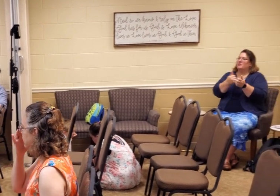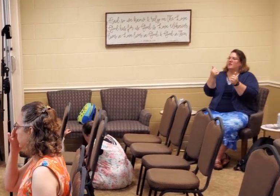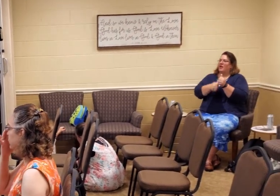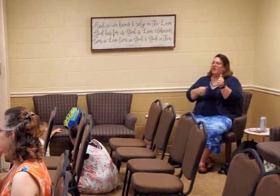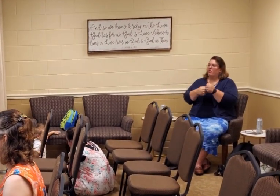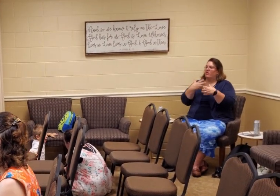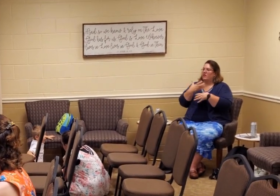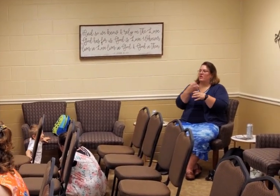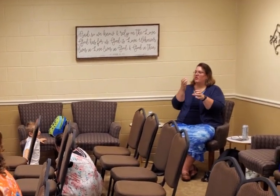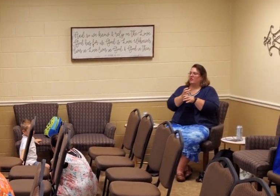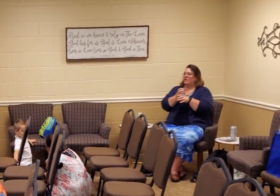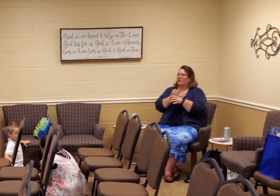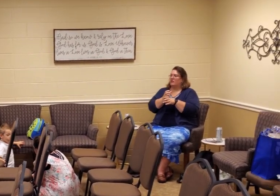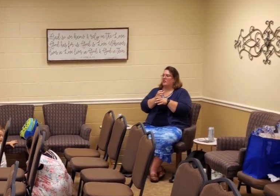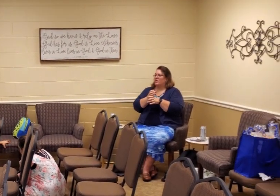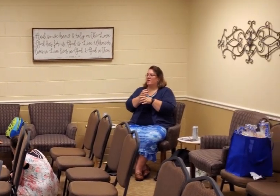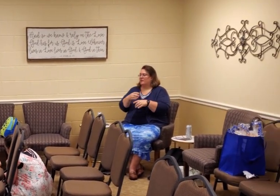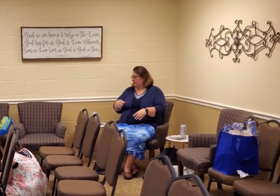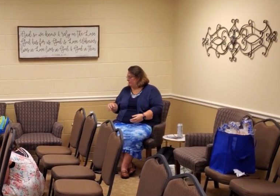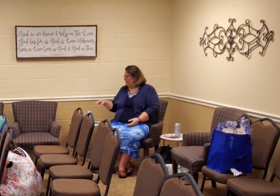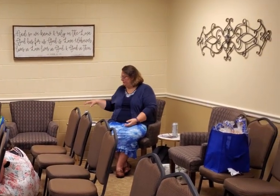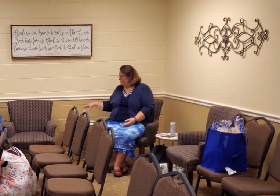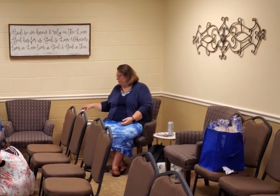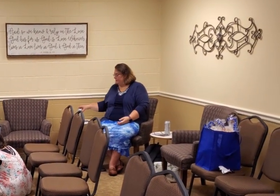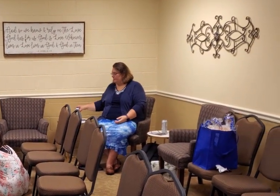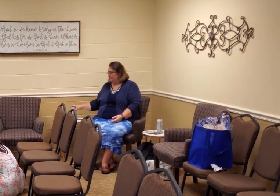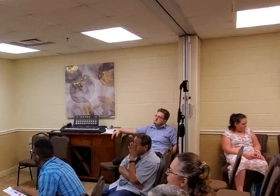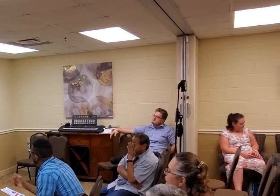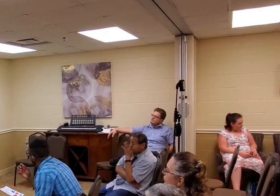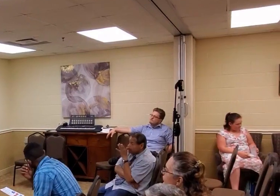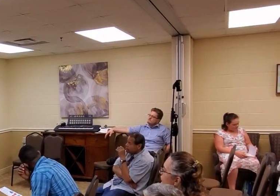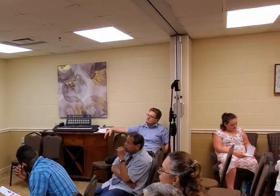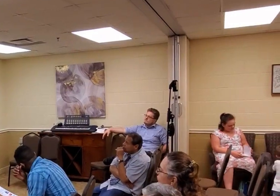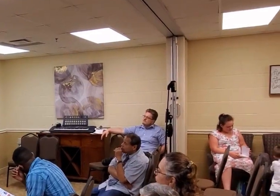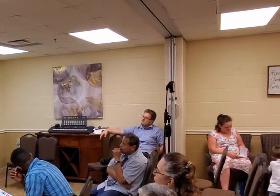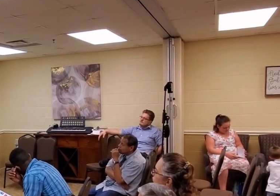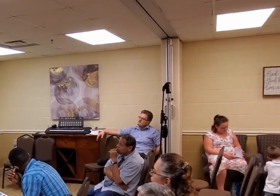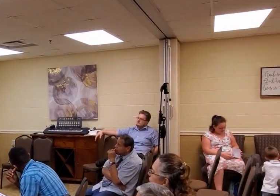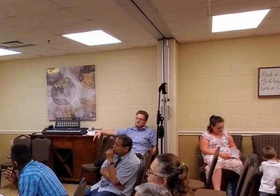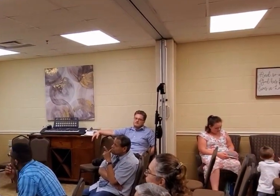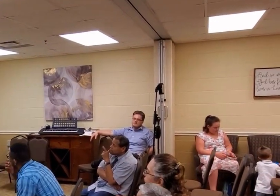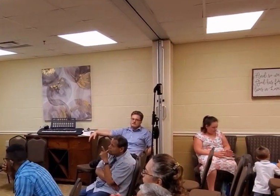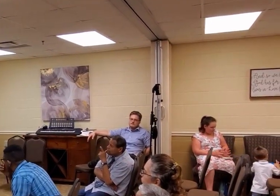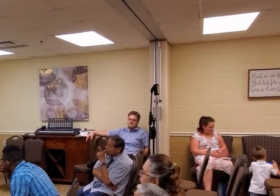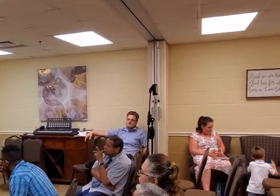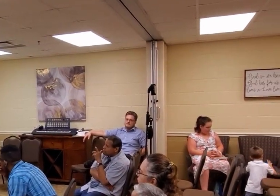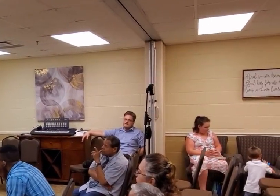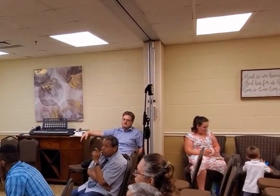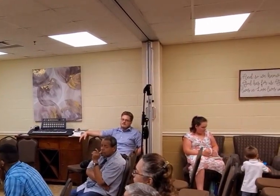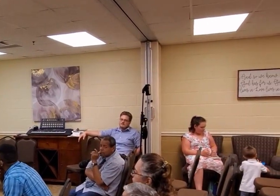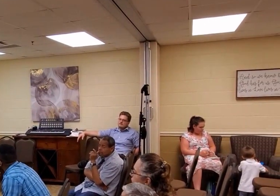And may all we say speak the truth, speak the truth. And may